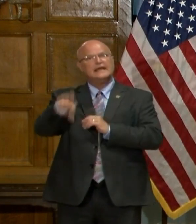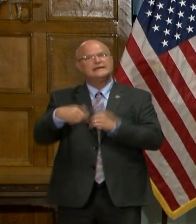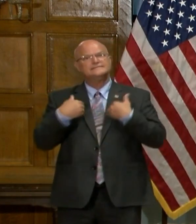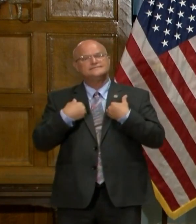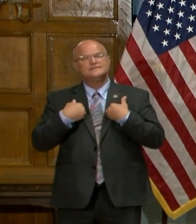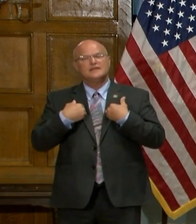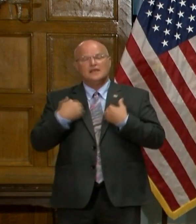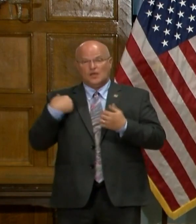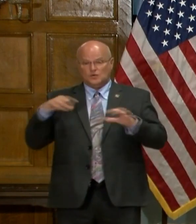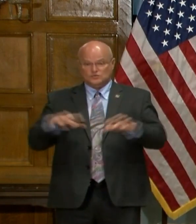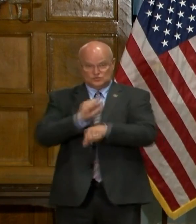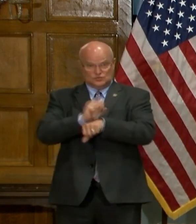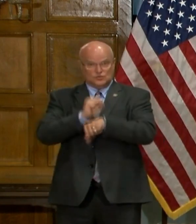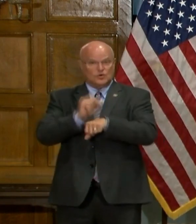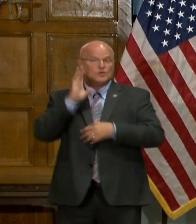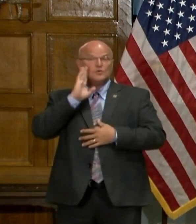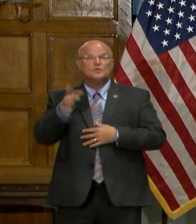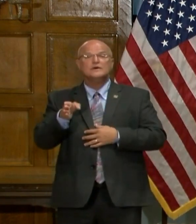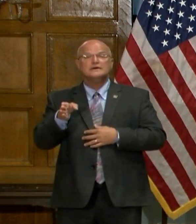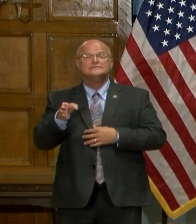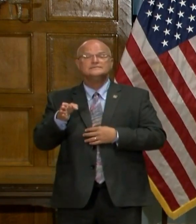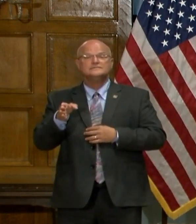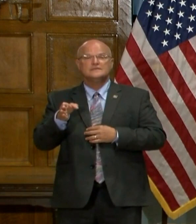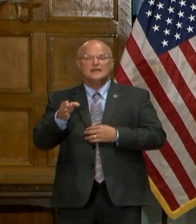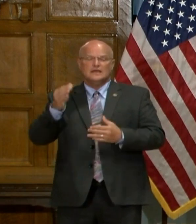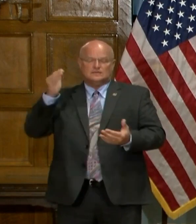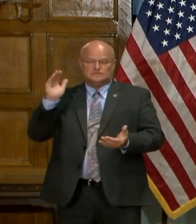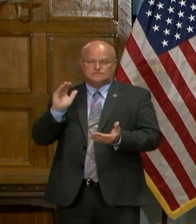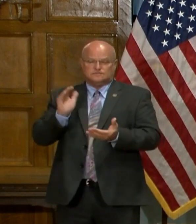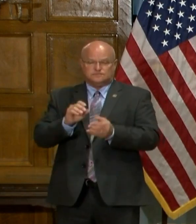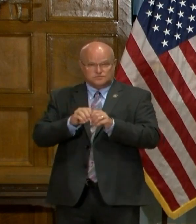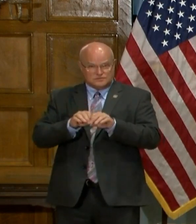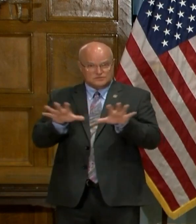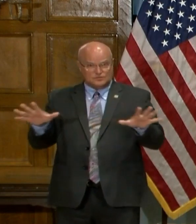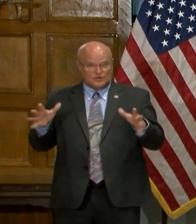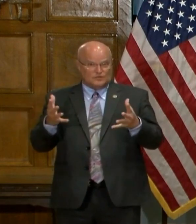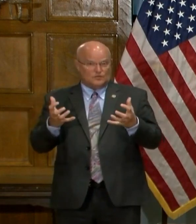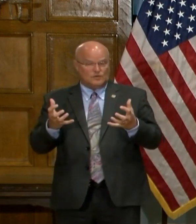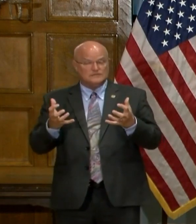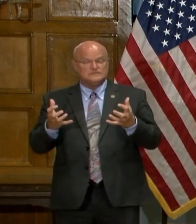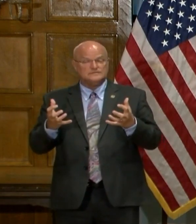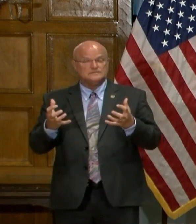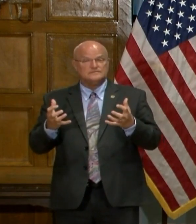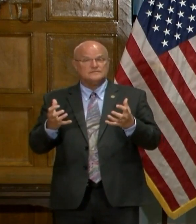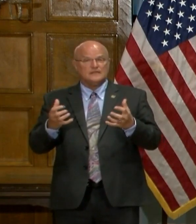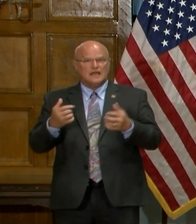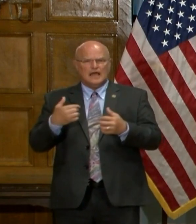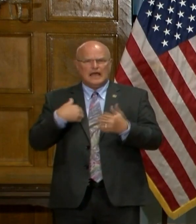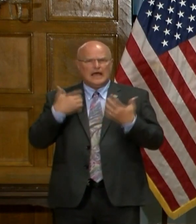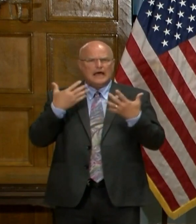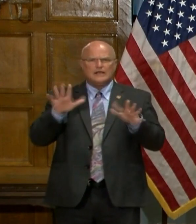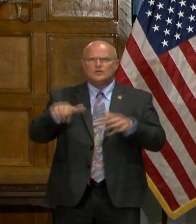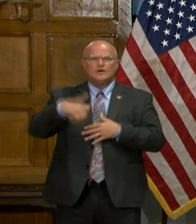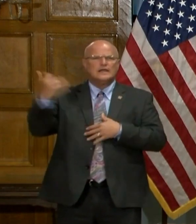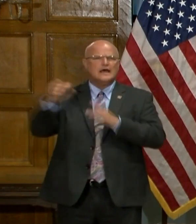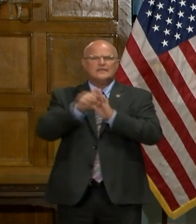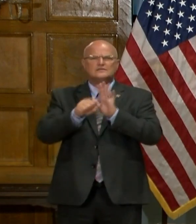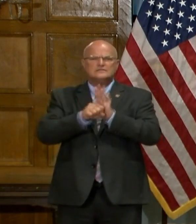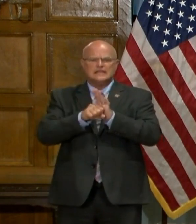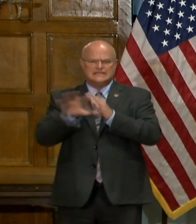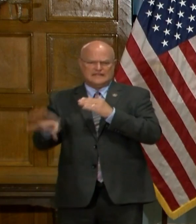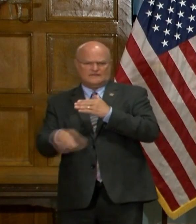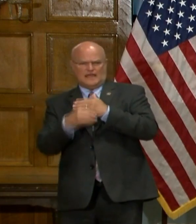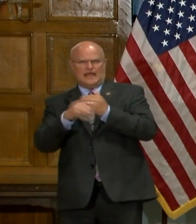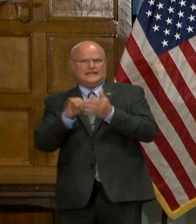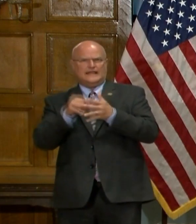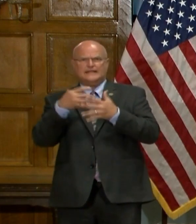and we're going to do the work to reduce the spread. And I don't know what other states they've